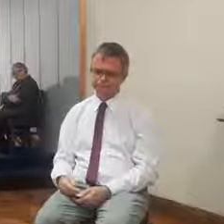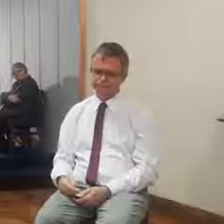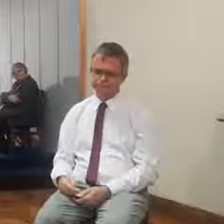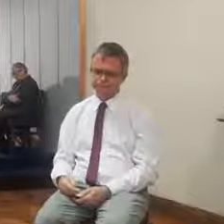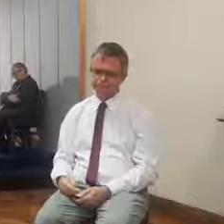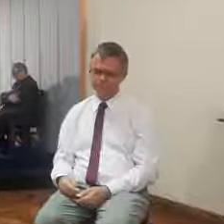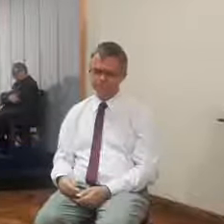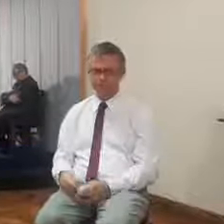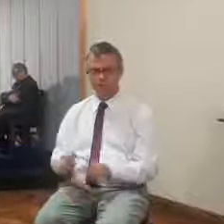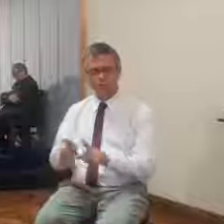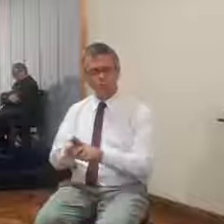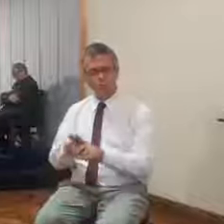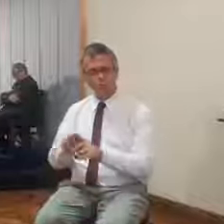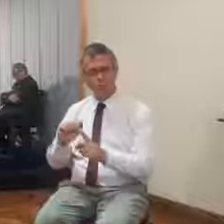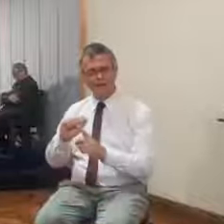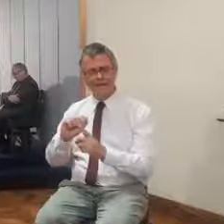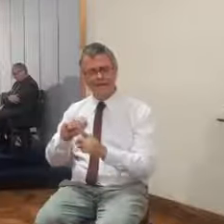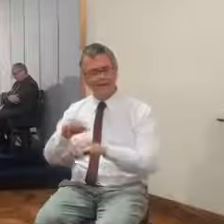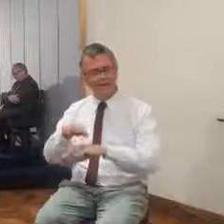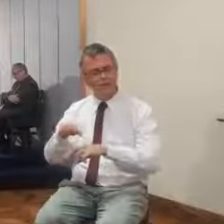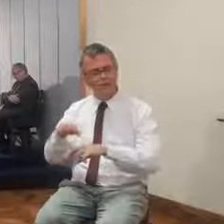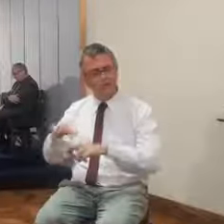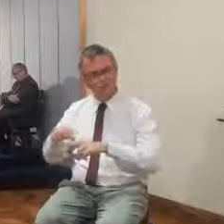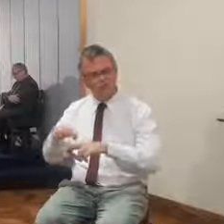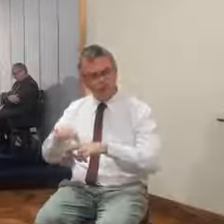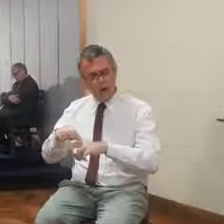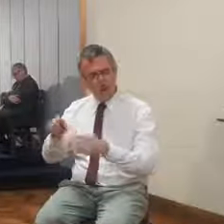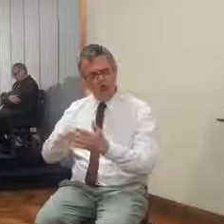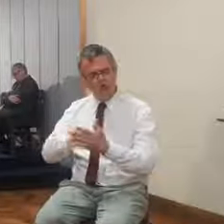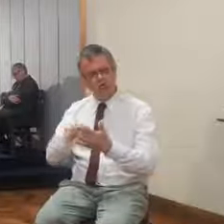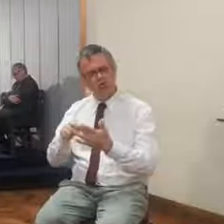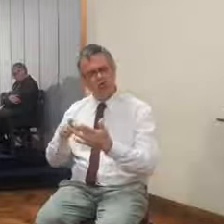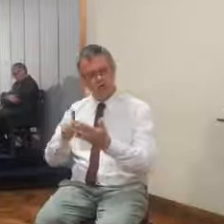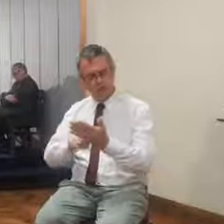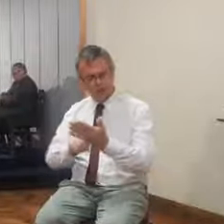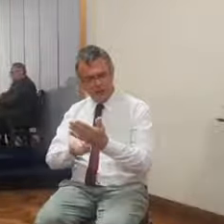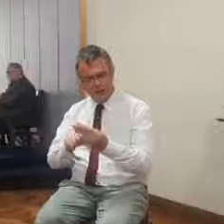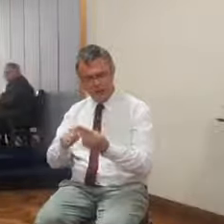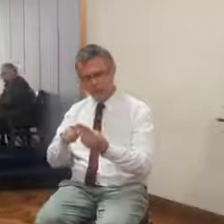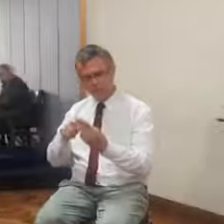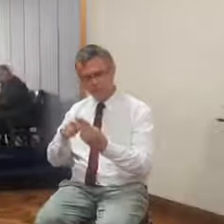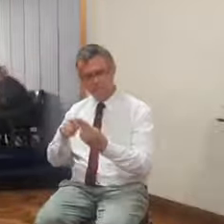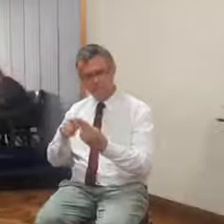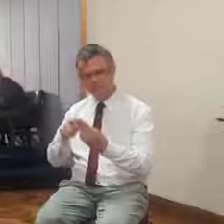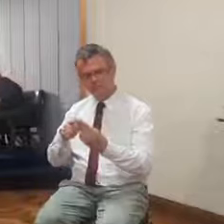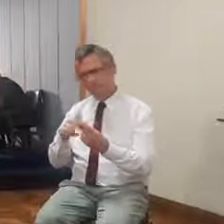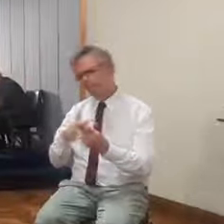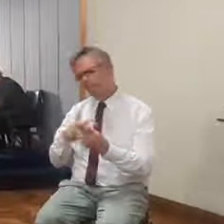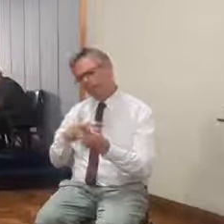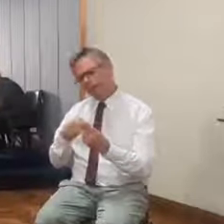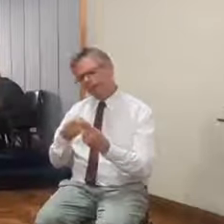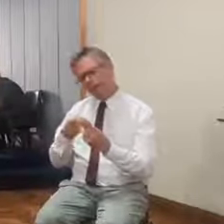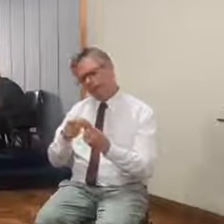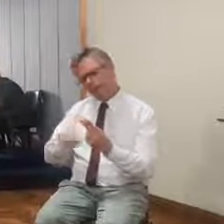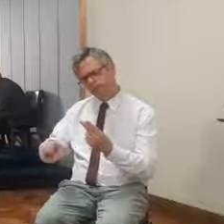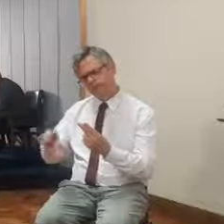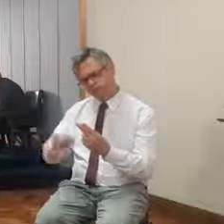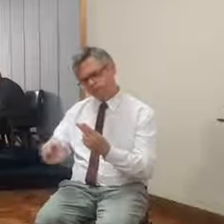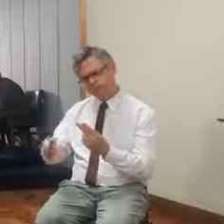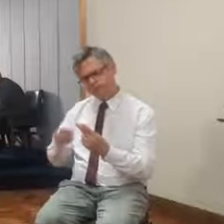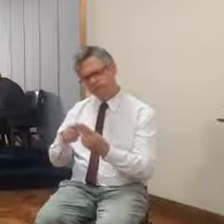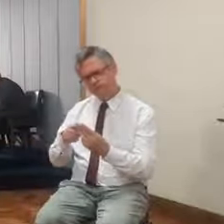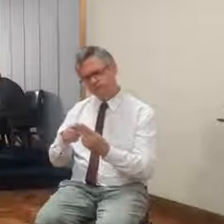for Jim Masters. And pray that thou be pleased, Lord, to continue her healing process. Lord, our God,